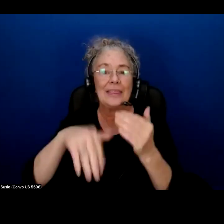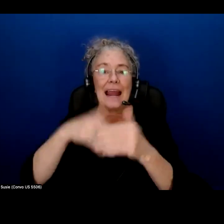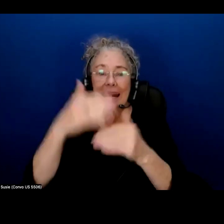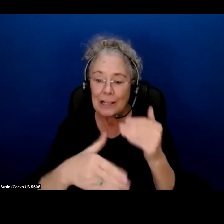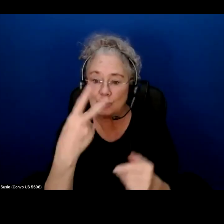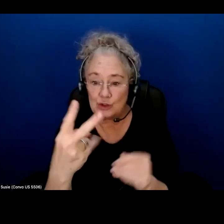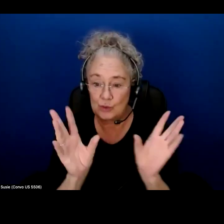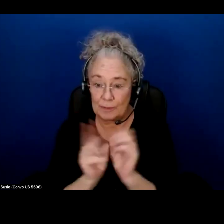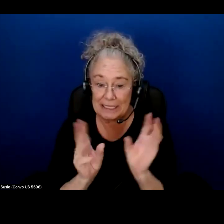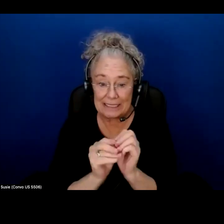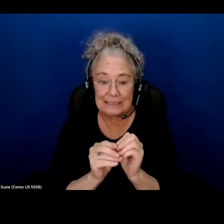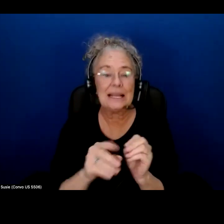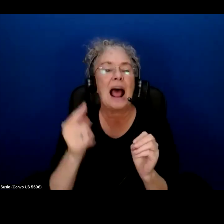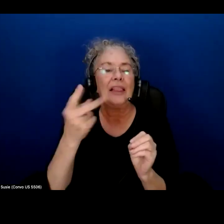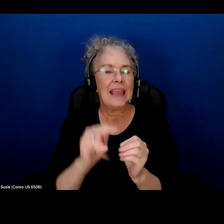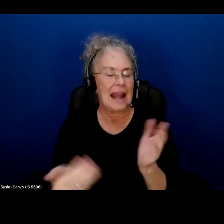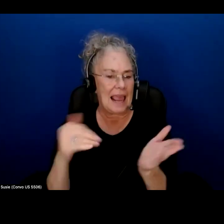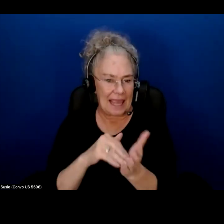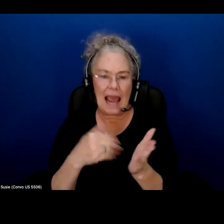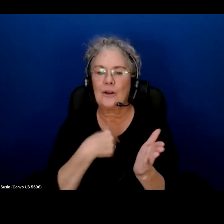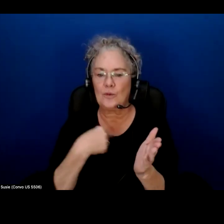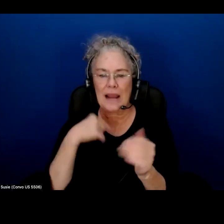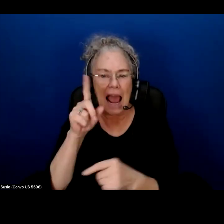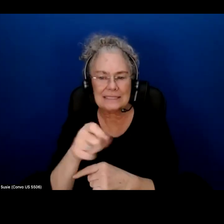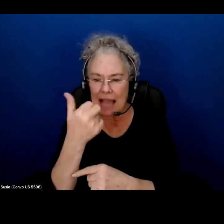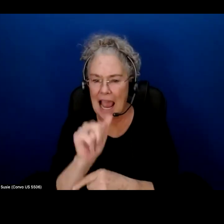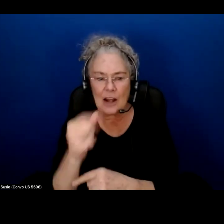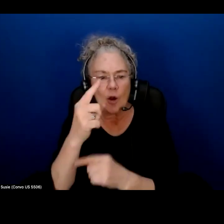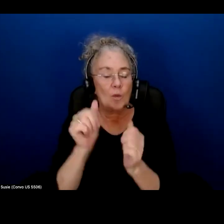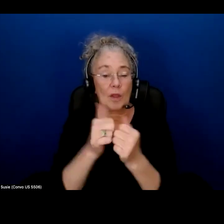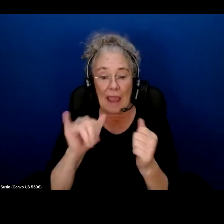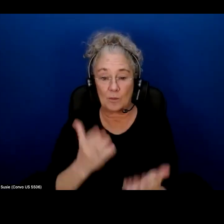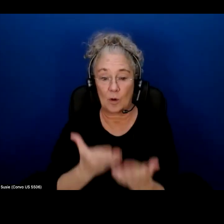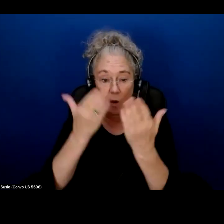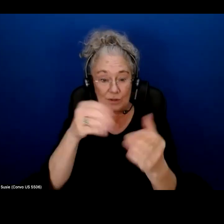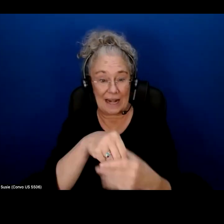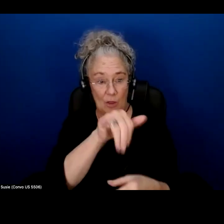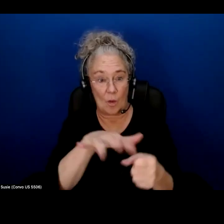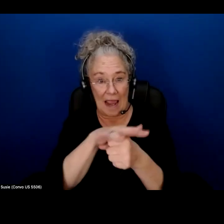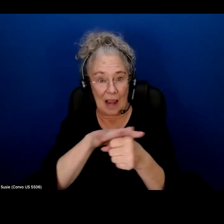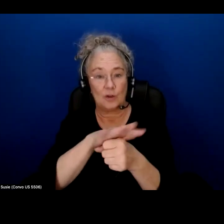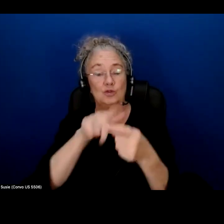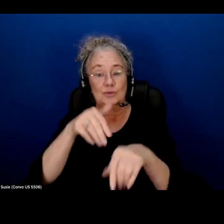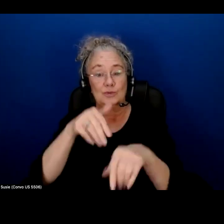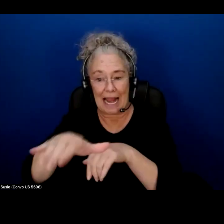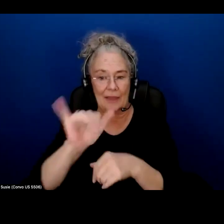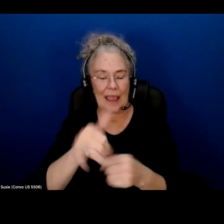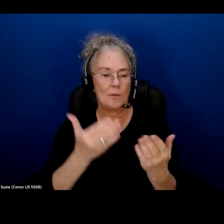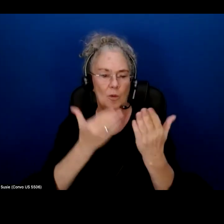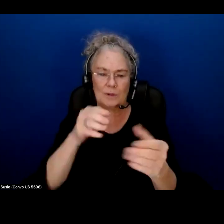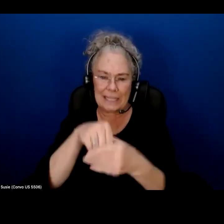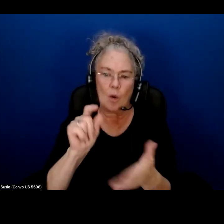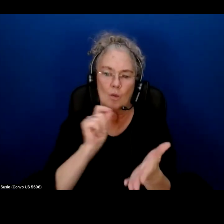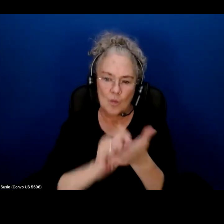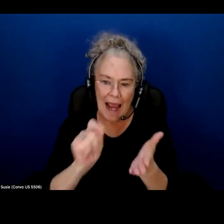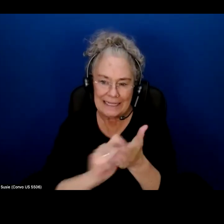meetings. And then again, we've asked anyone with proposals in those areas to send those proposals in writing so that we